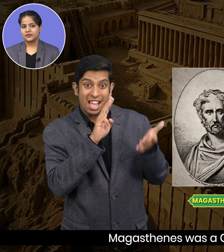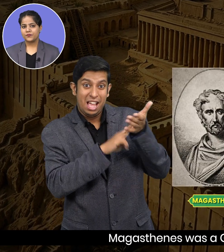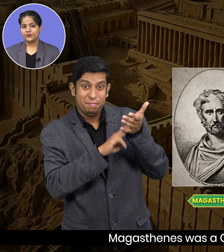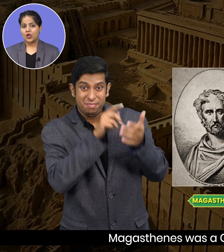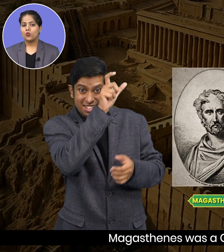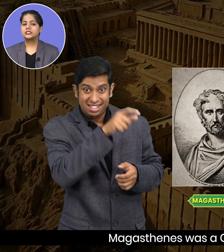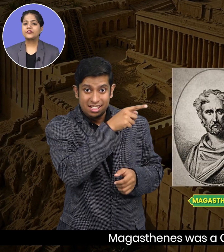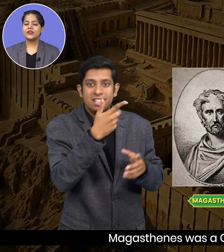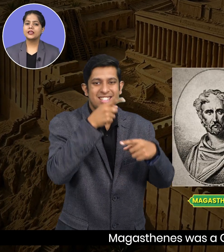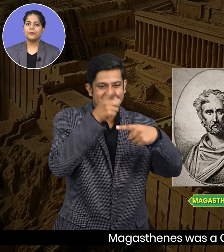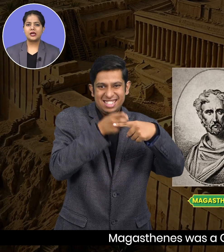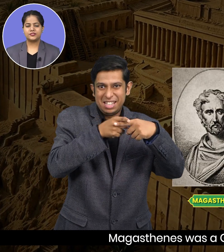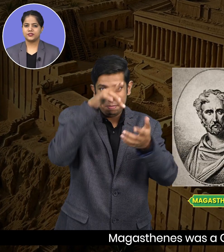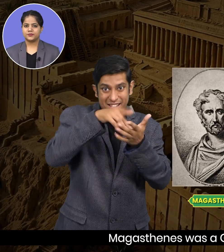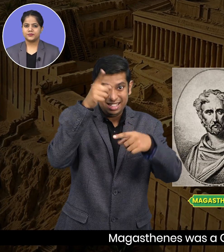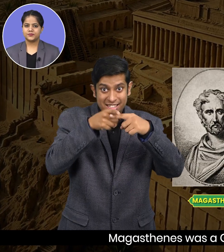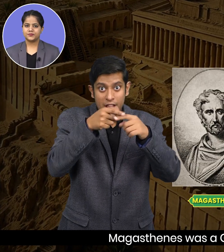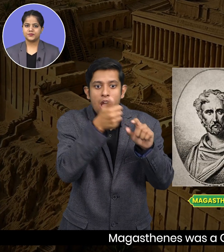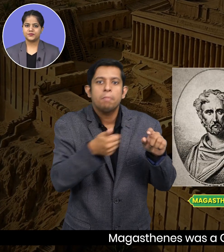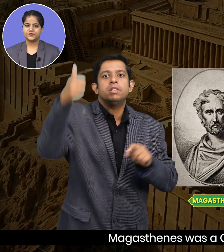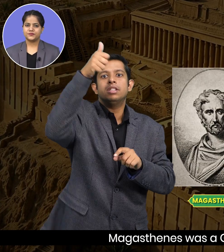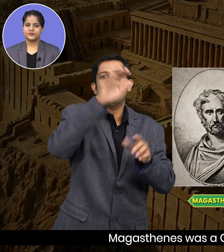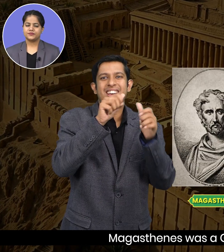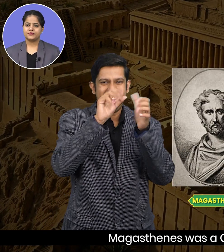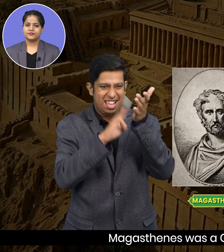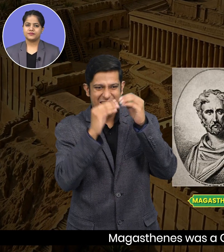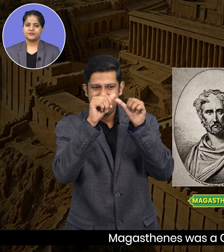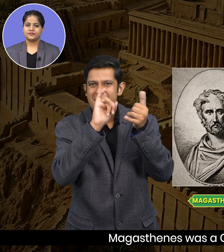Megasthenes was a Greek ambassador.